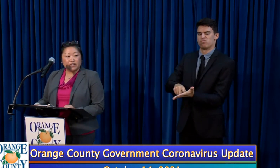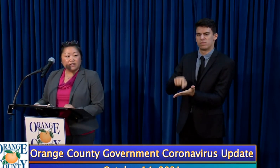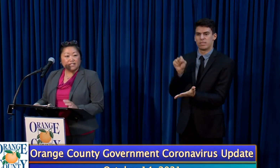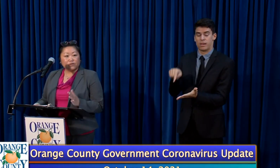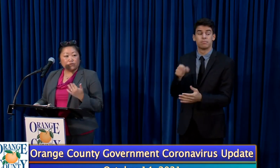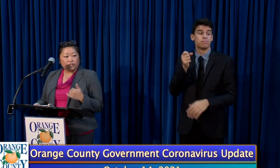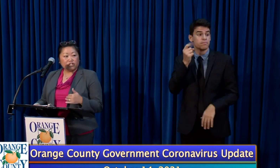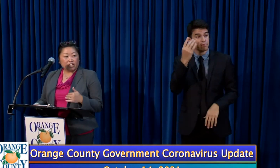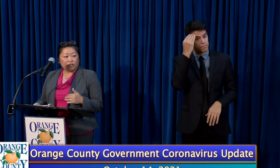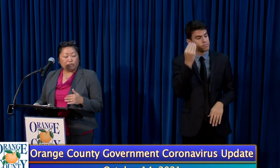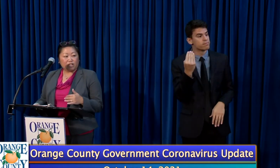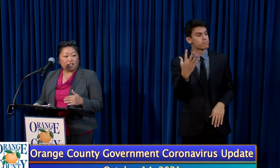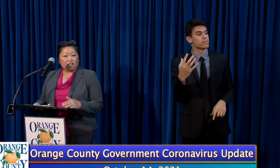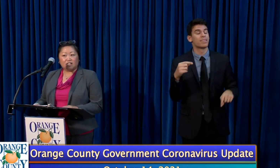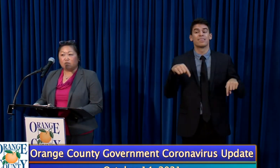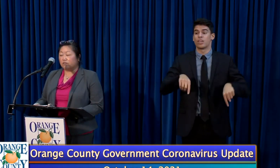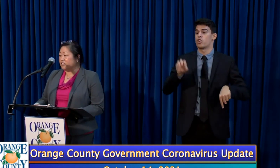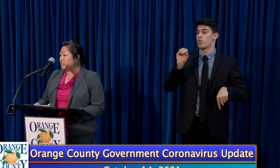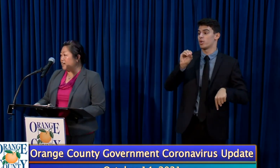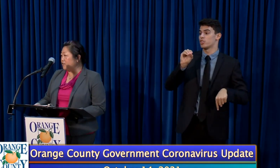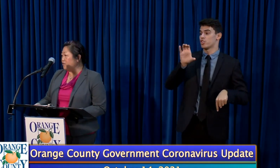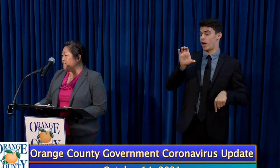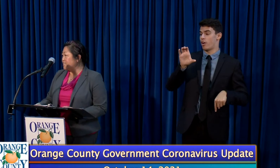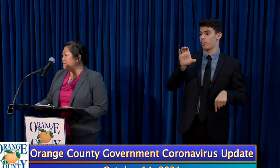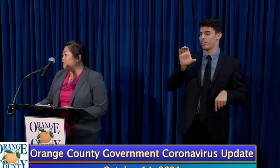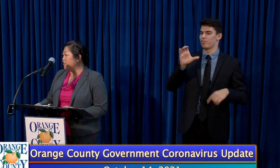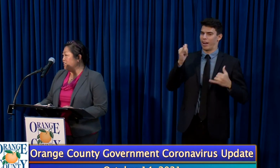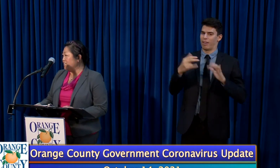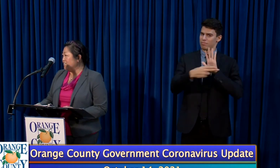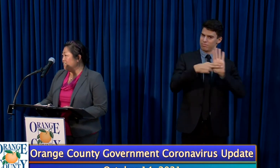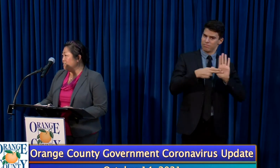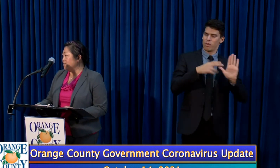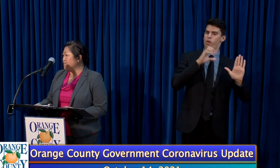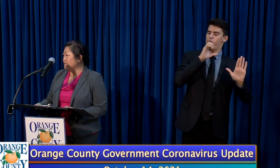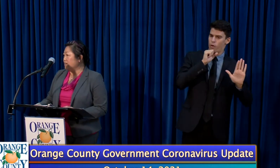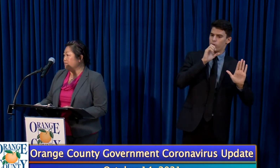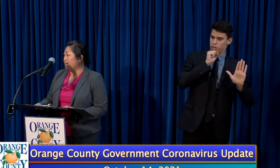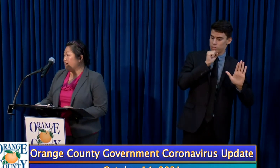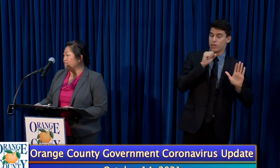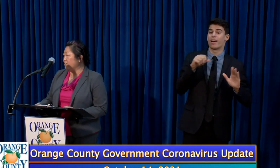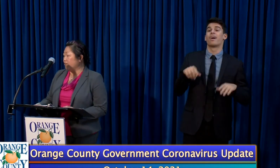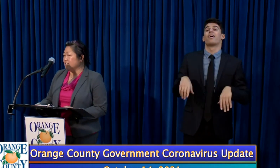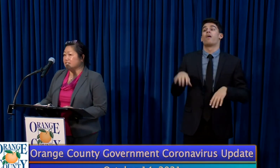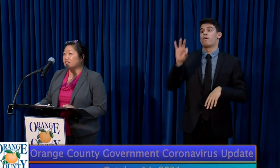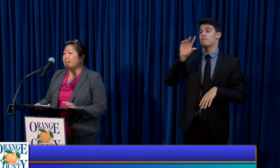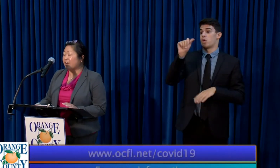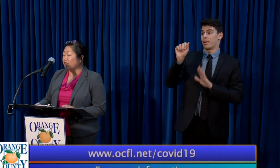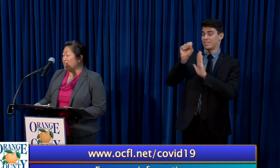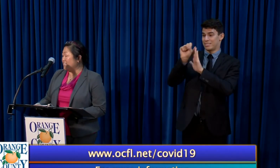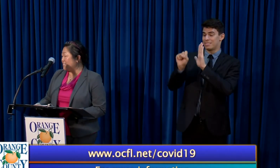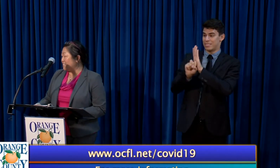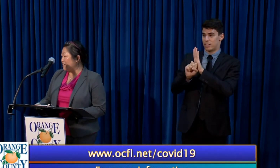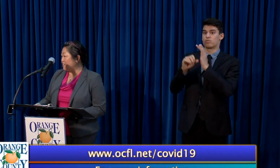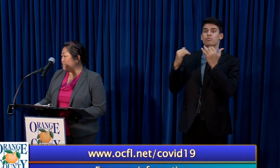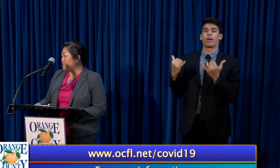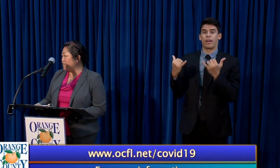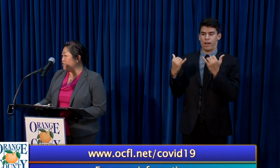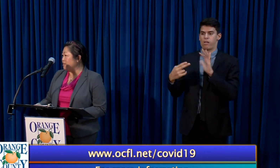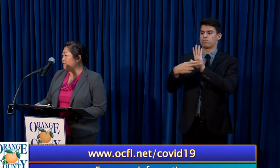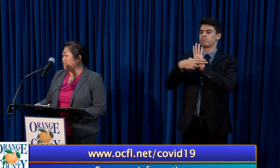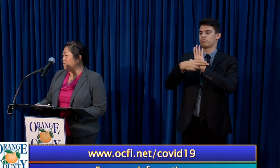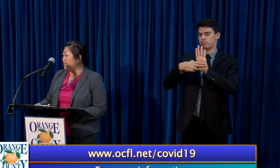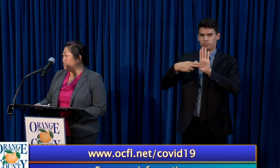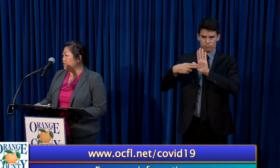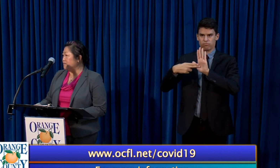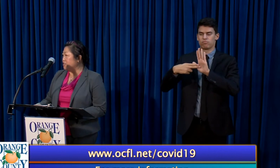as well as Orange County being in the orange category, the state of Florida has recently been categorized as having a substantial